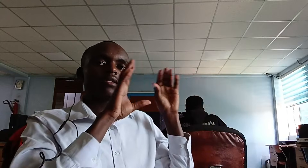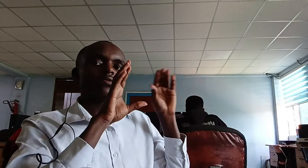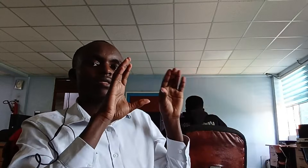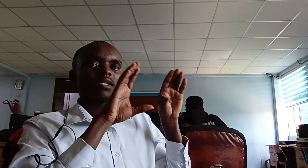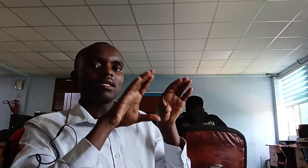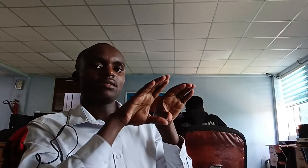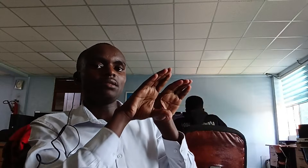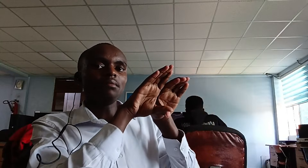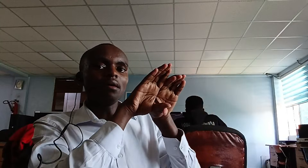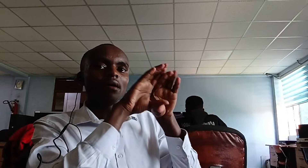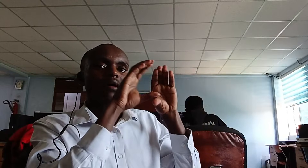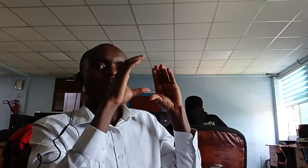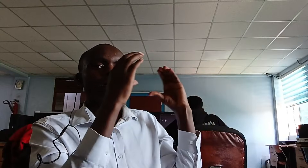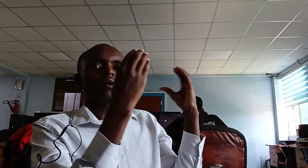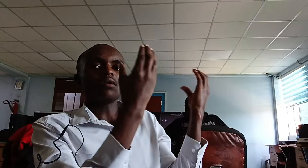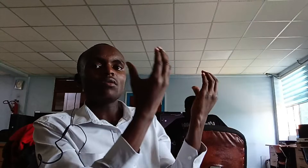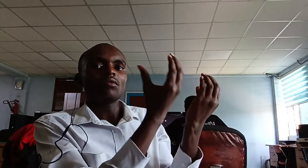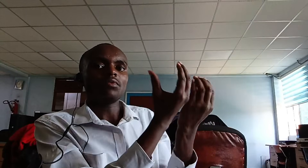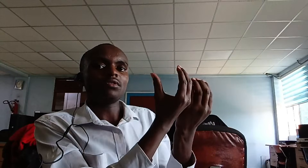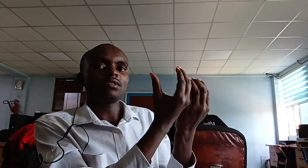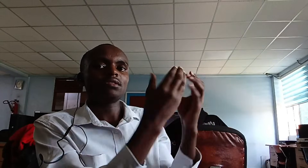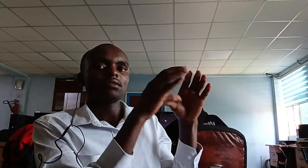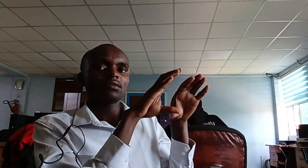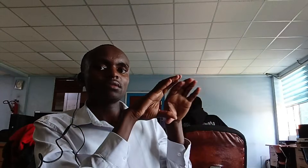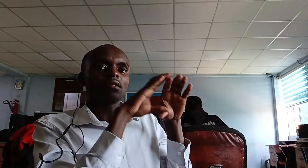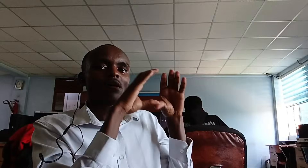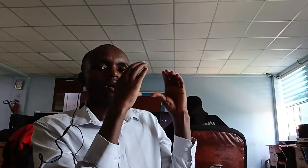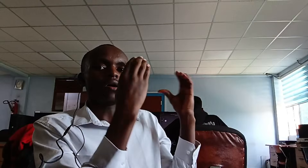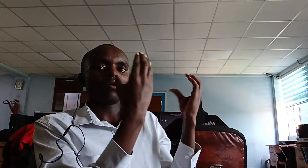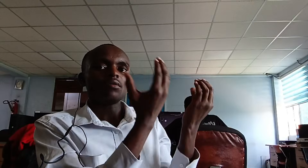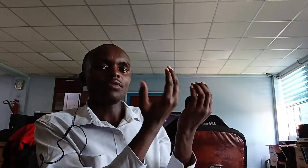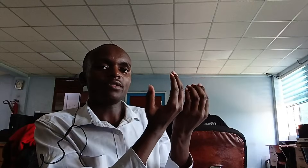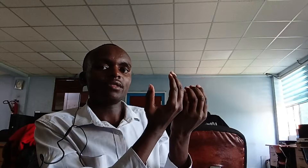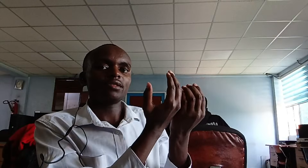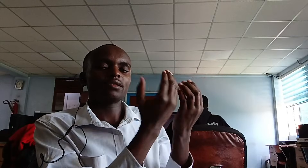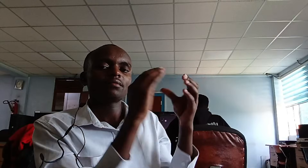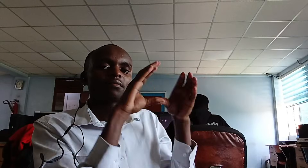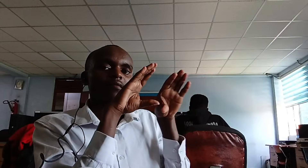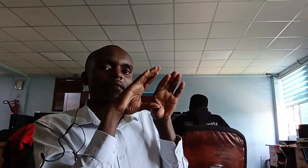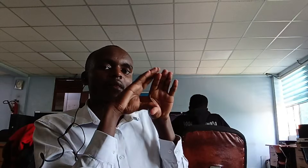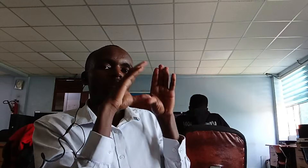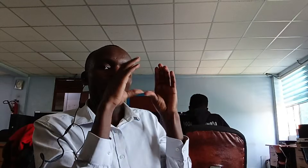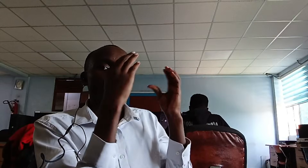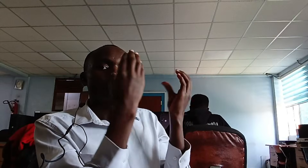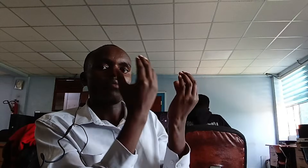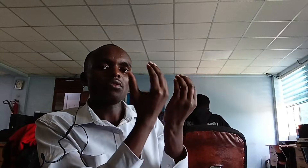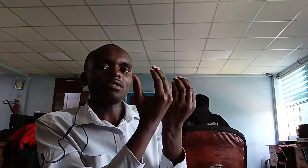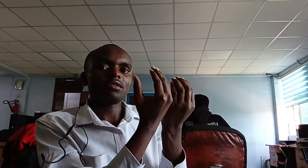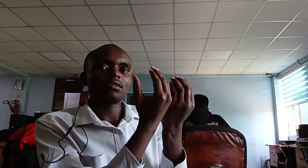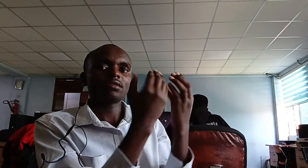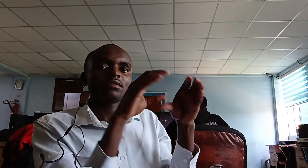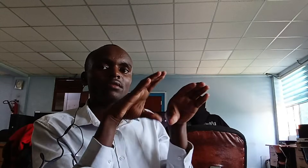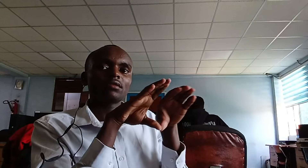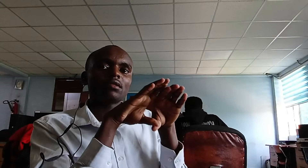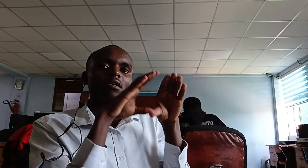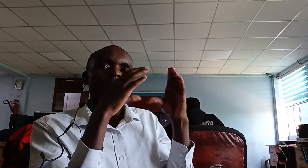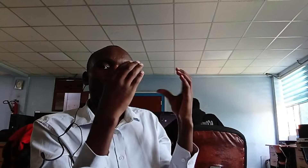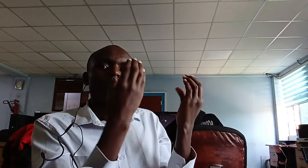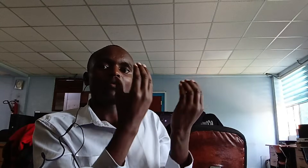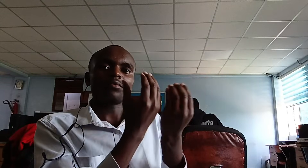see handshake. Community, community, community,